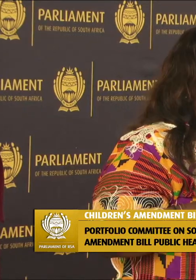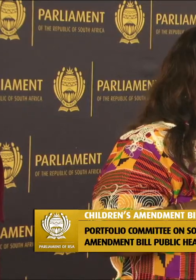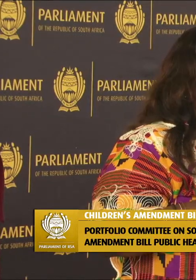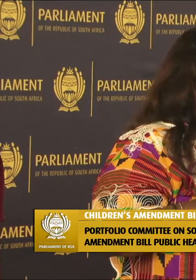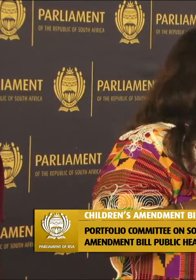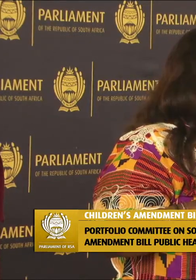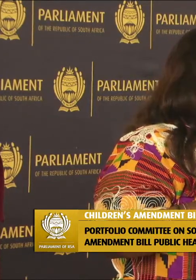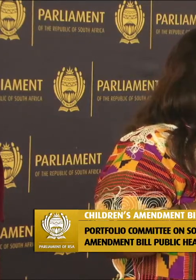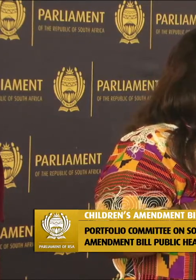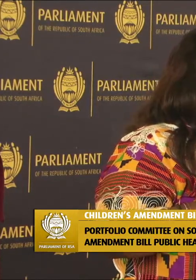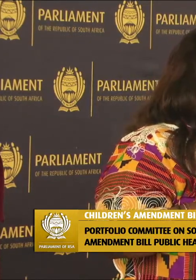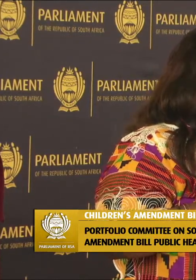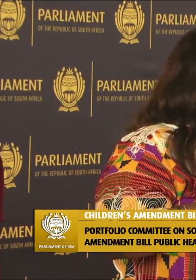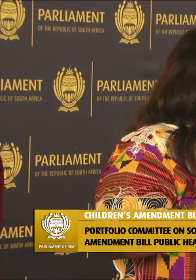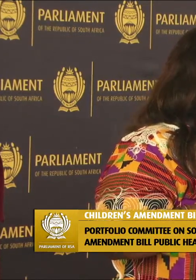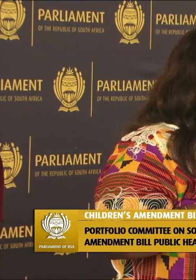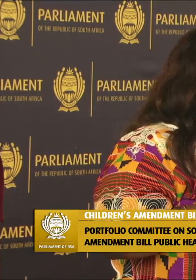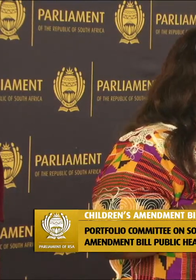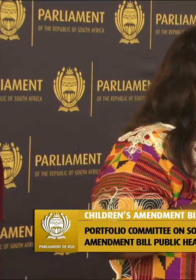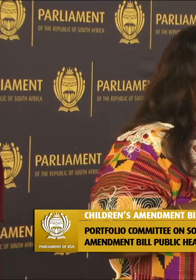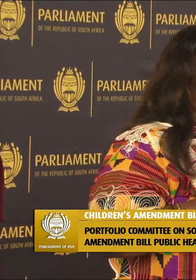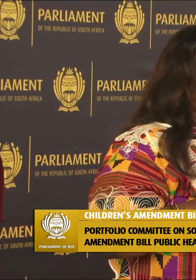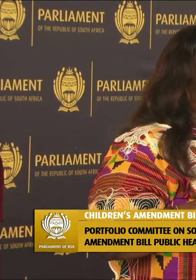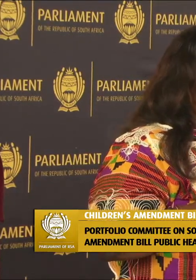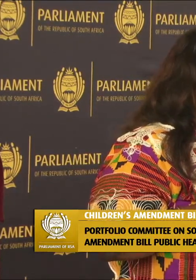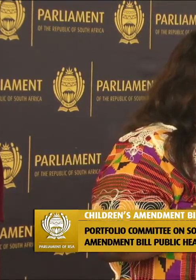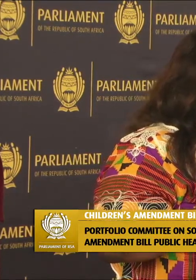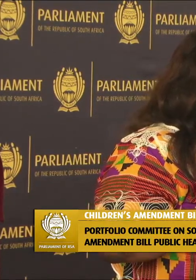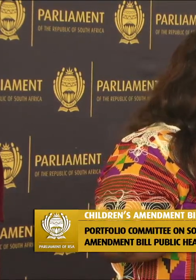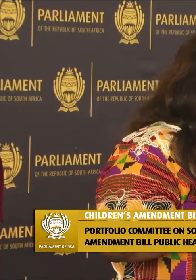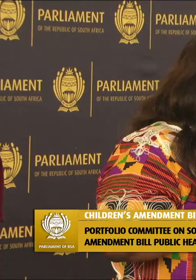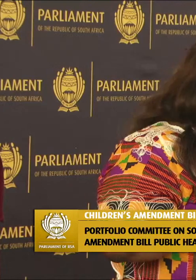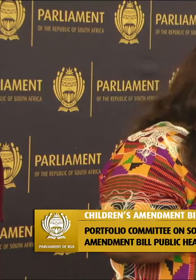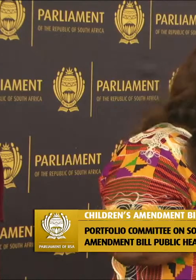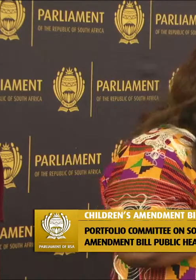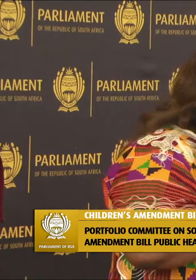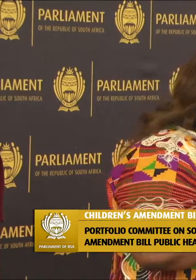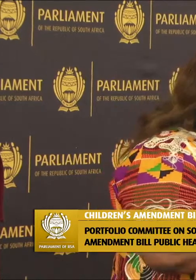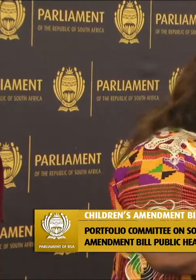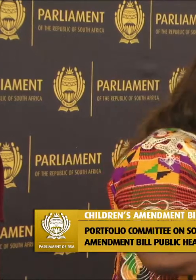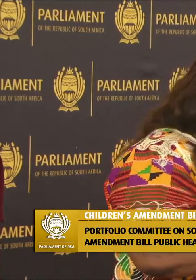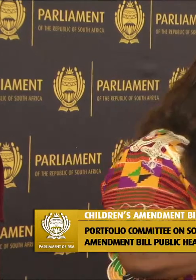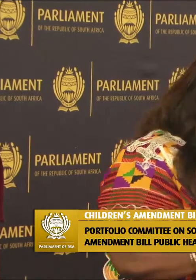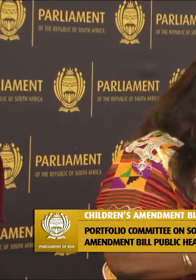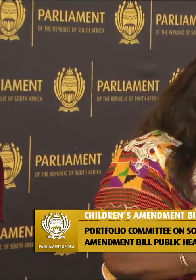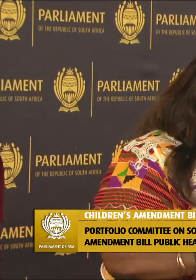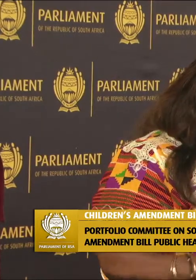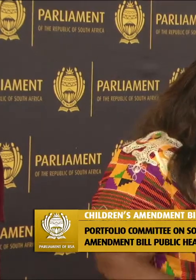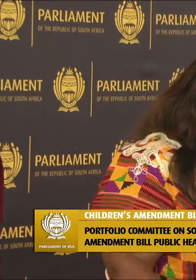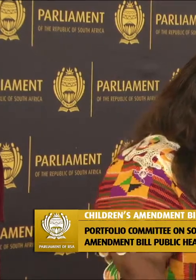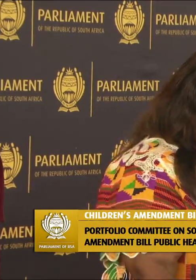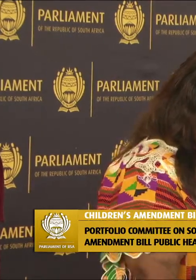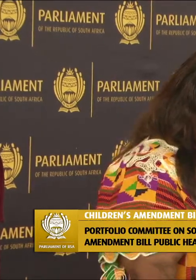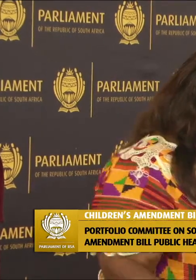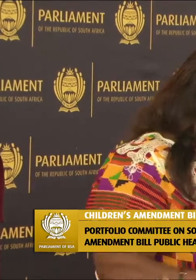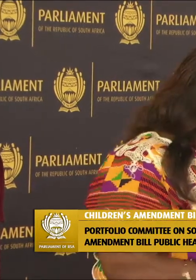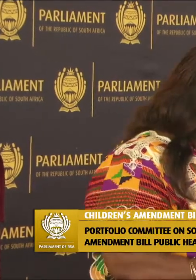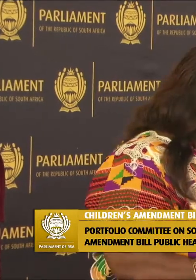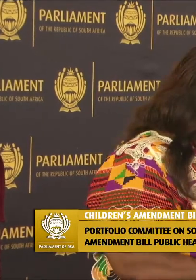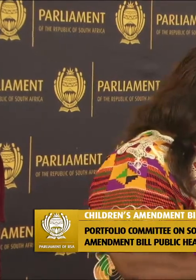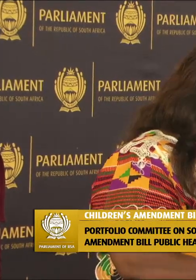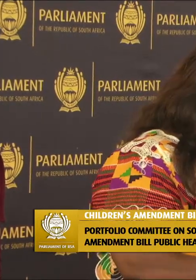sentshilo. Ndizawucela ezinye iimembers zizazise ngokwazo apha phambi kwenu. I'm the member of